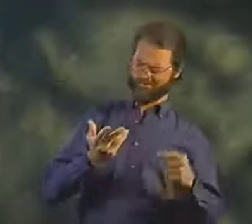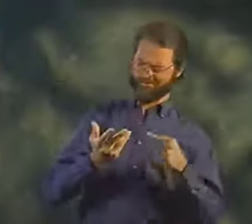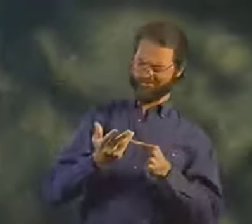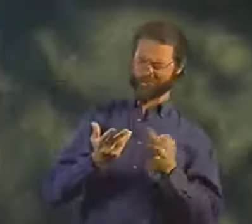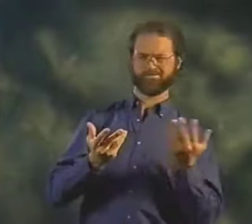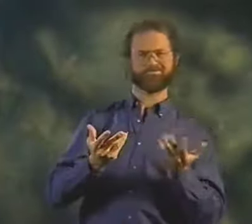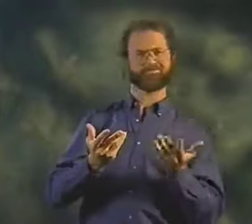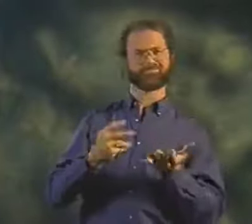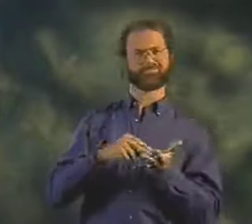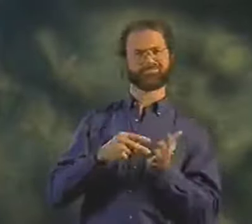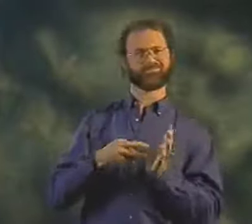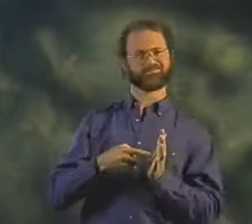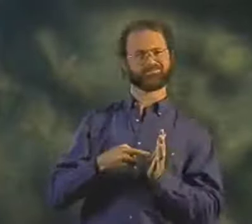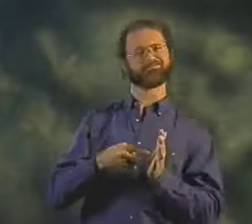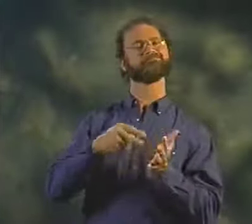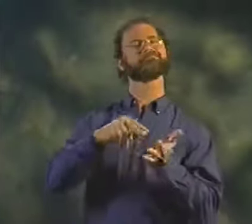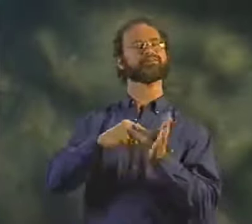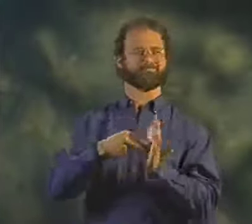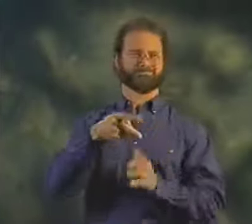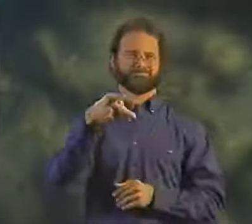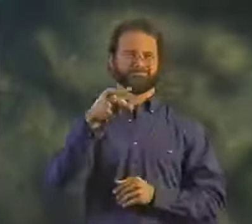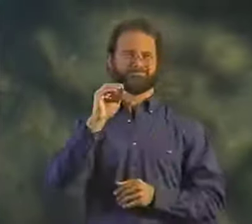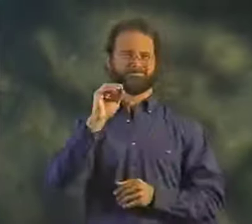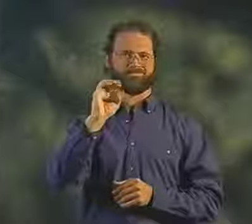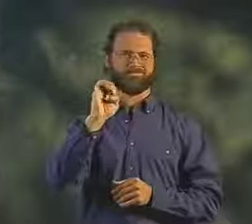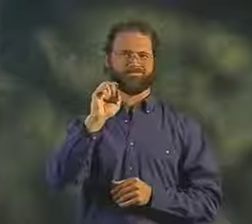sign means poetry.